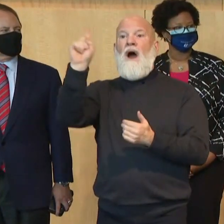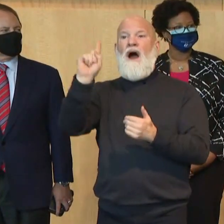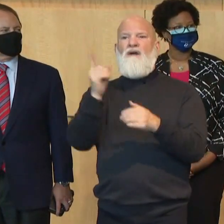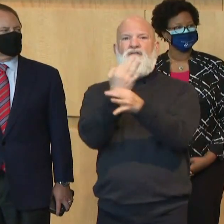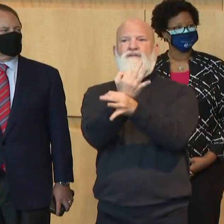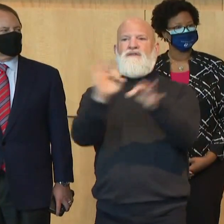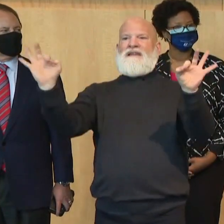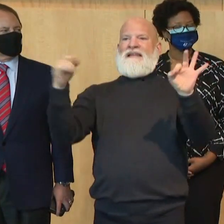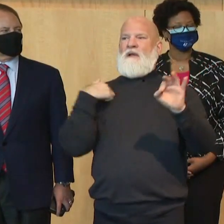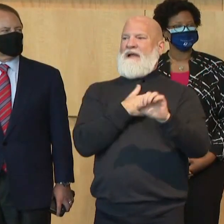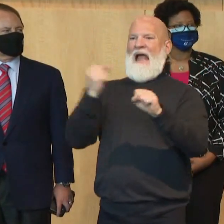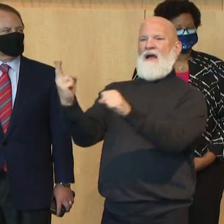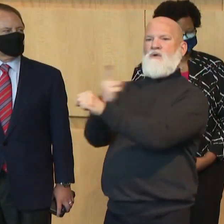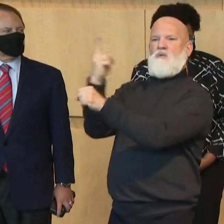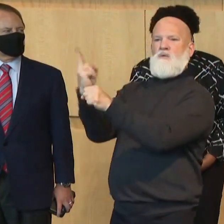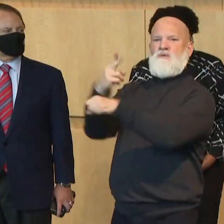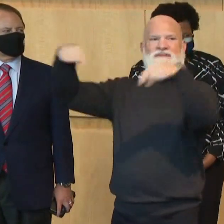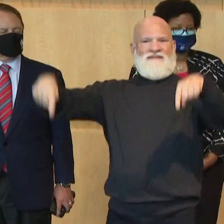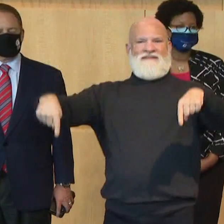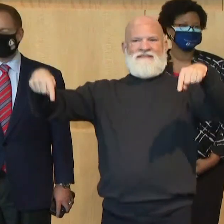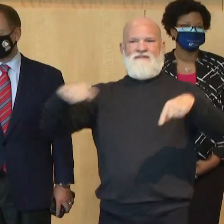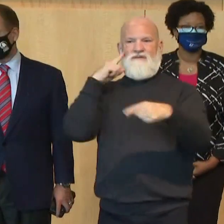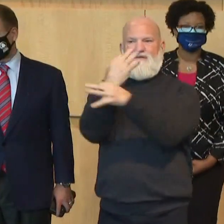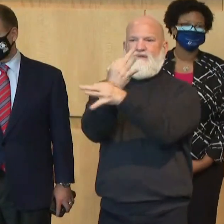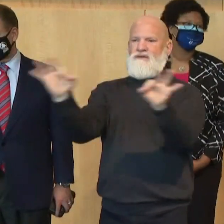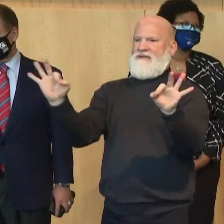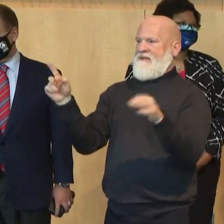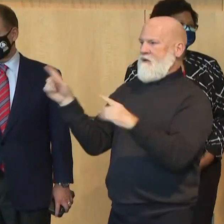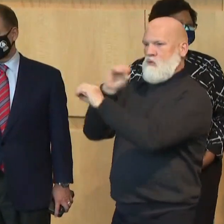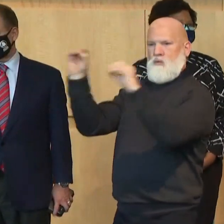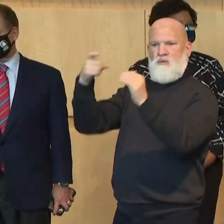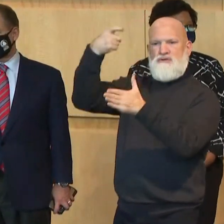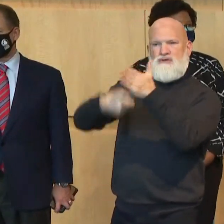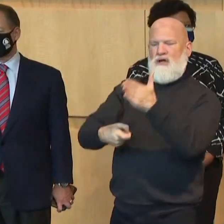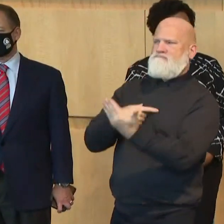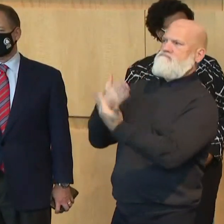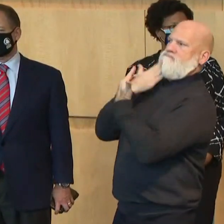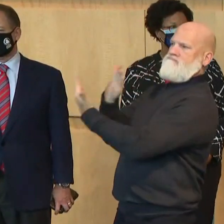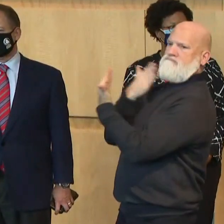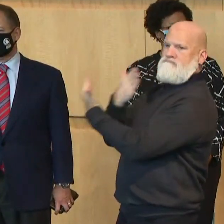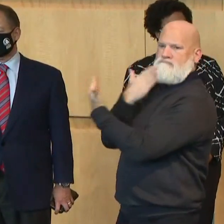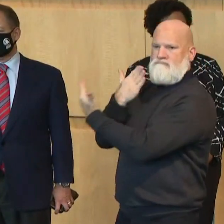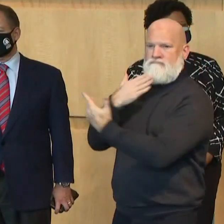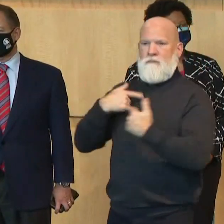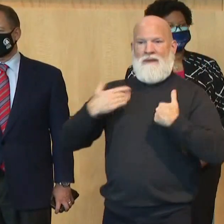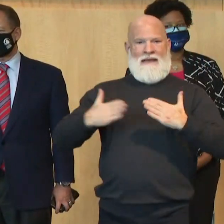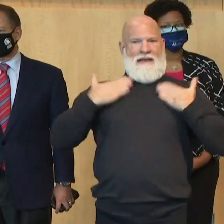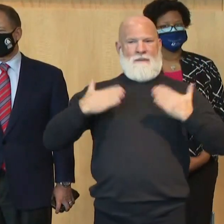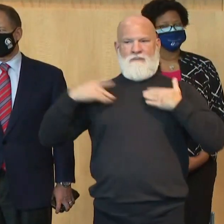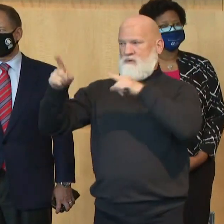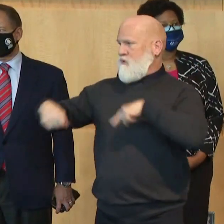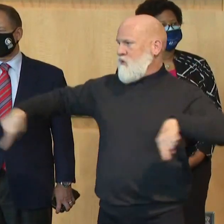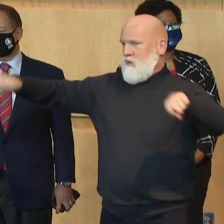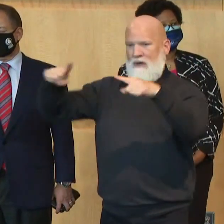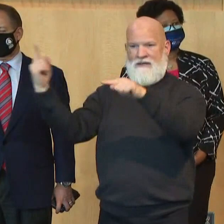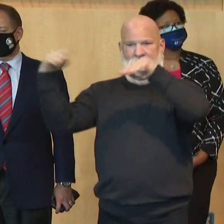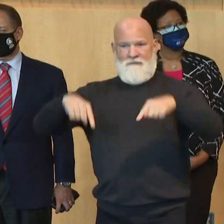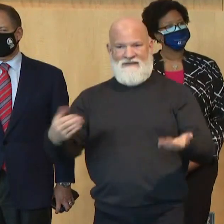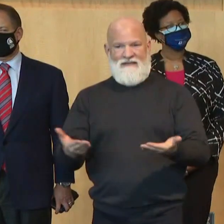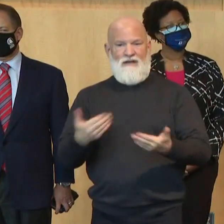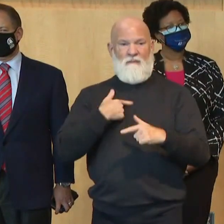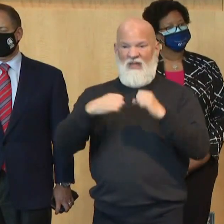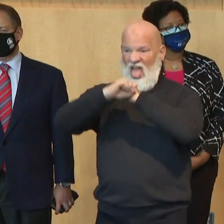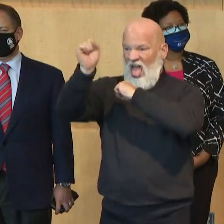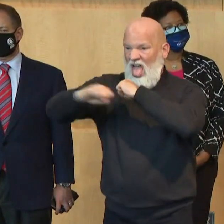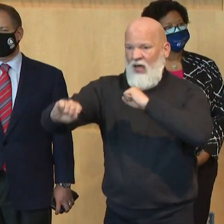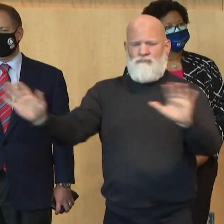facility. So Madam Mayor, thank you very much. We're delighted to be here, and I won't belabor you with a lot of remarks today because I